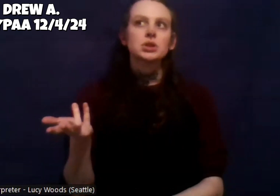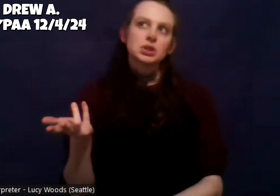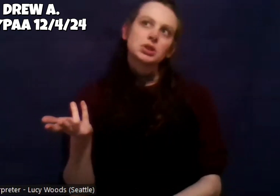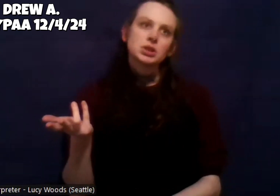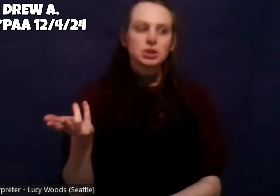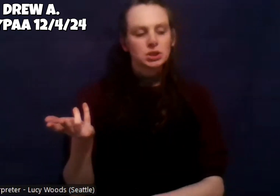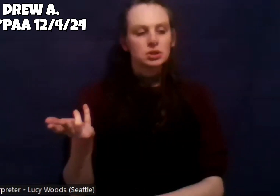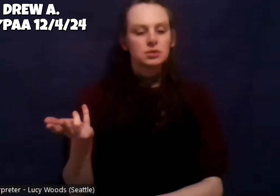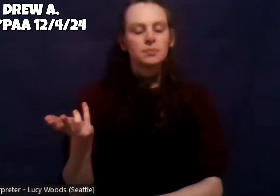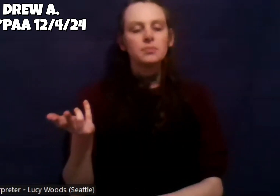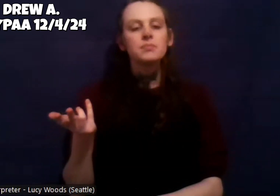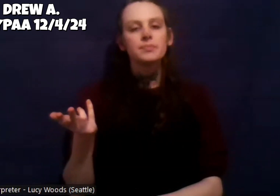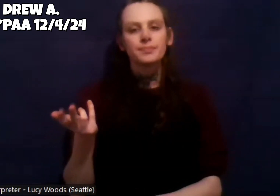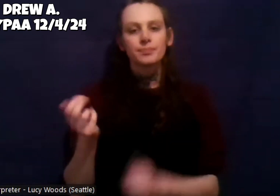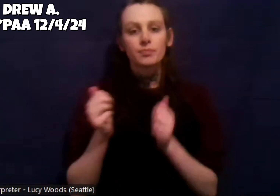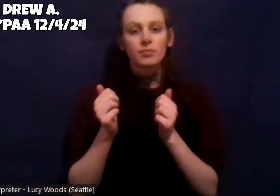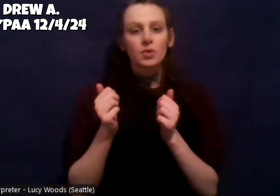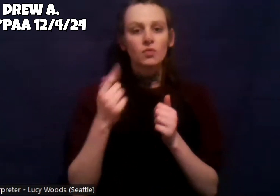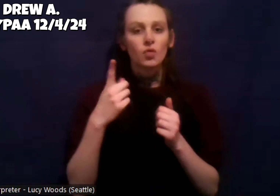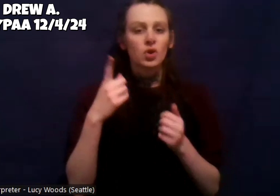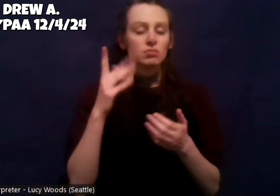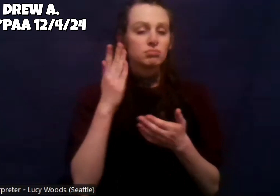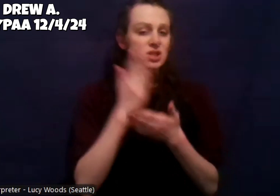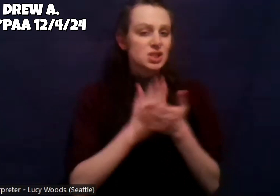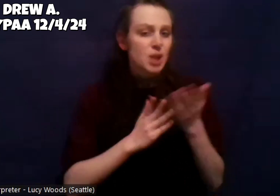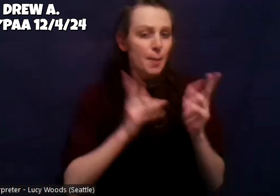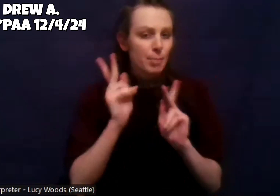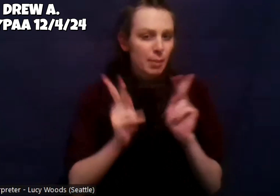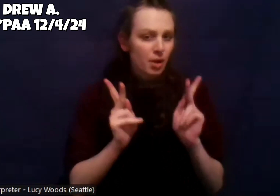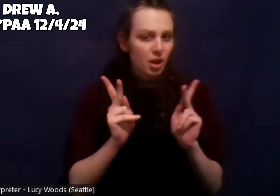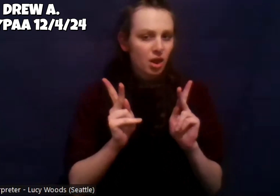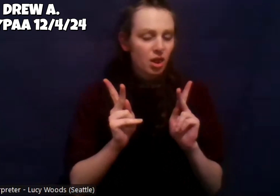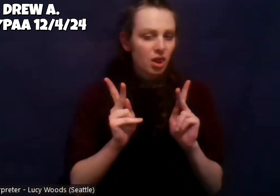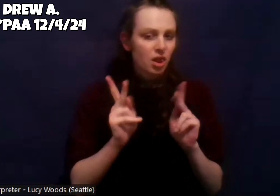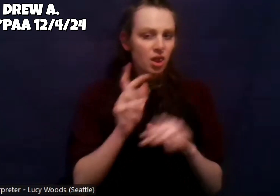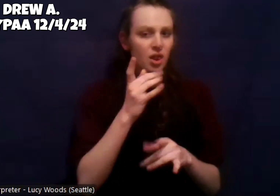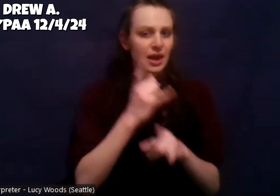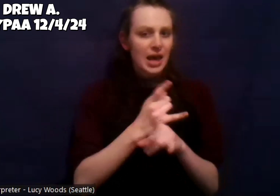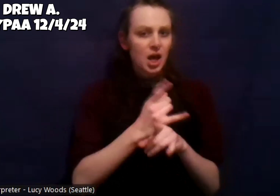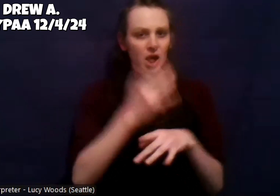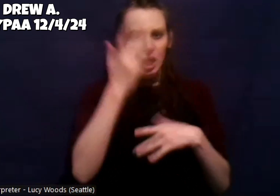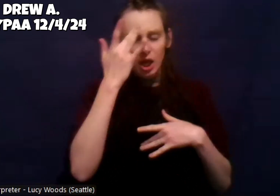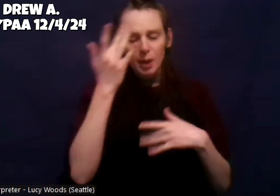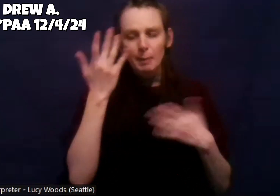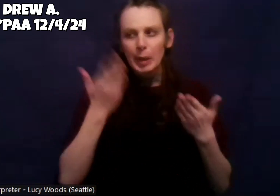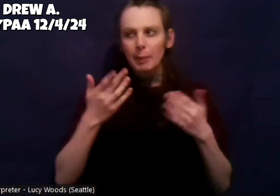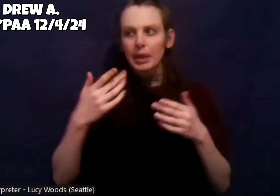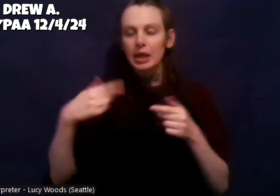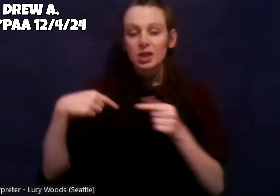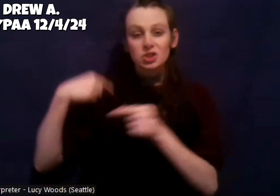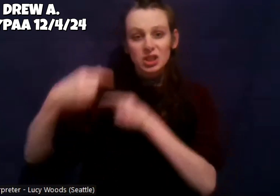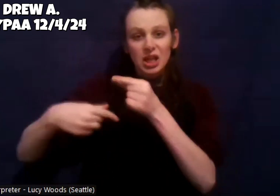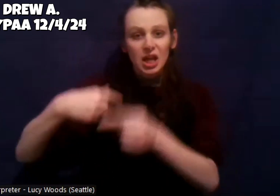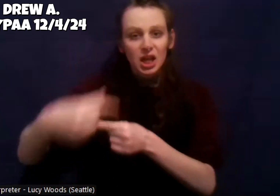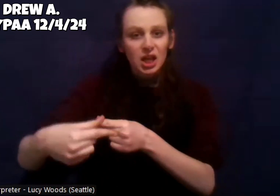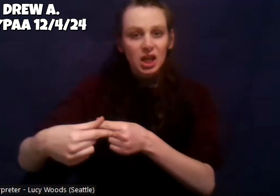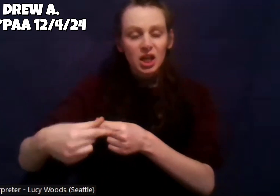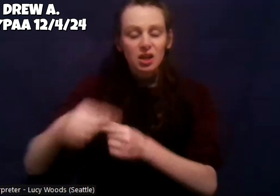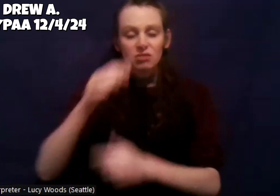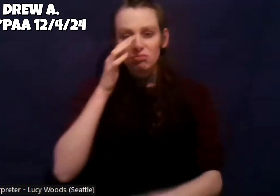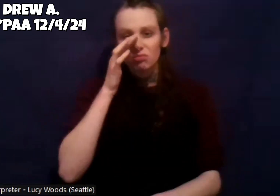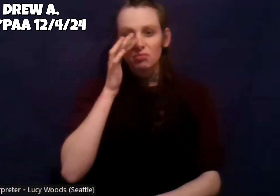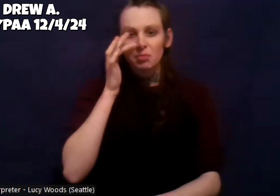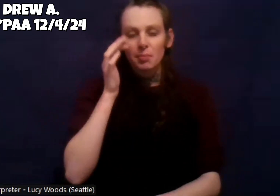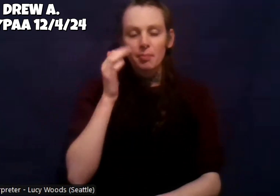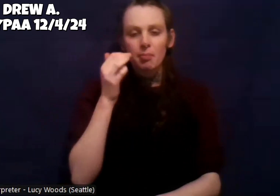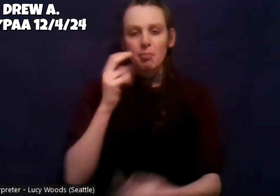with some people, I think this disease is either um, genetic or um, a